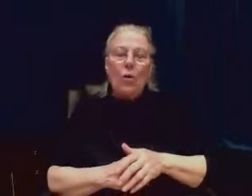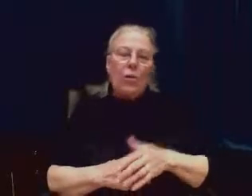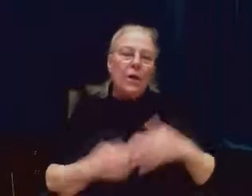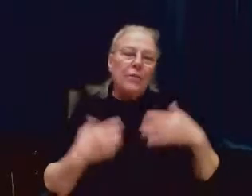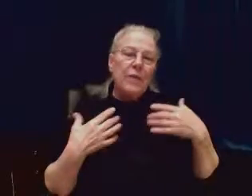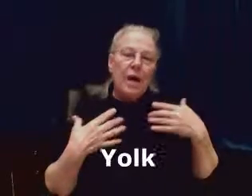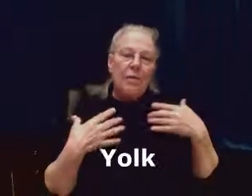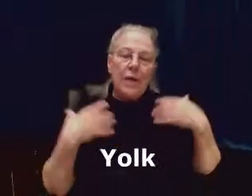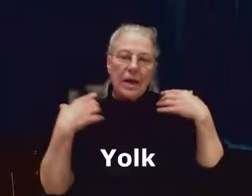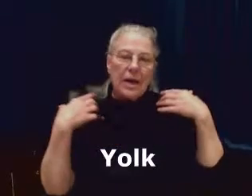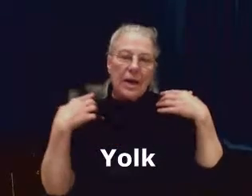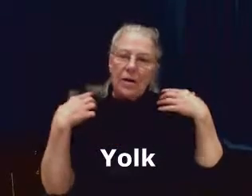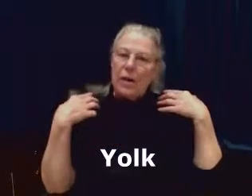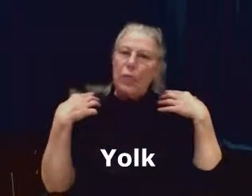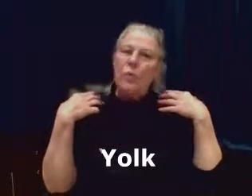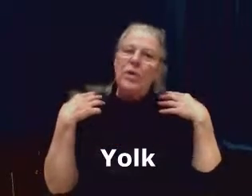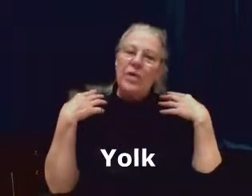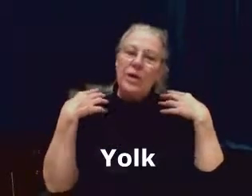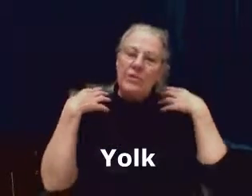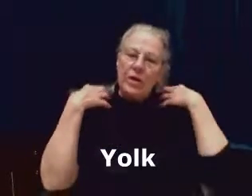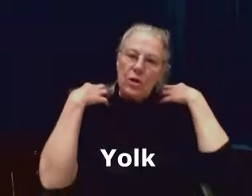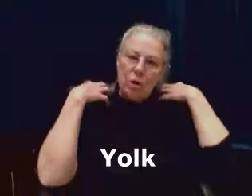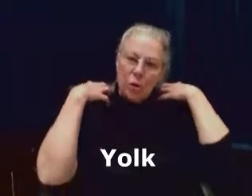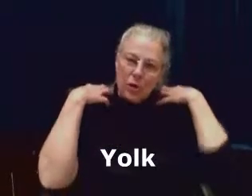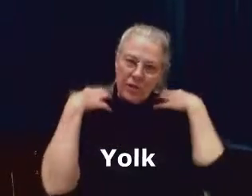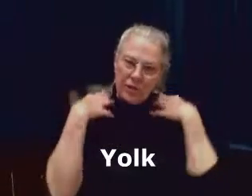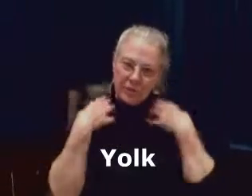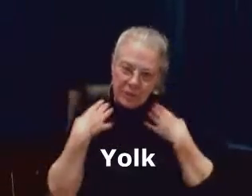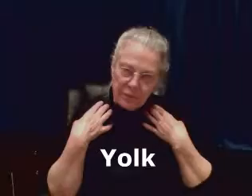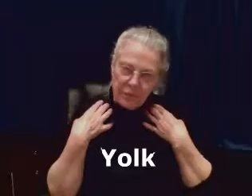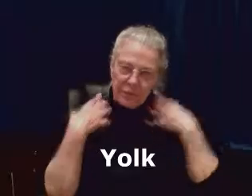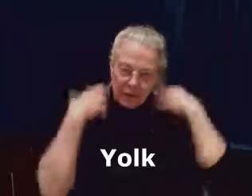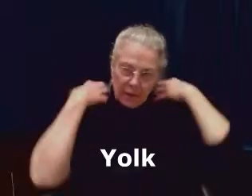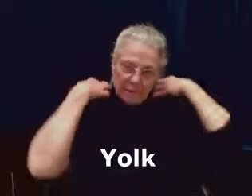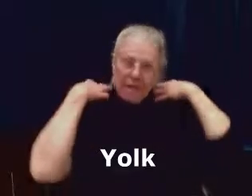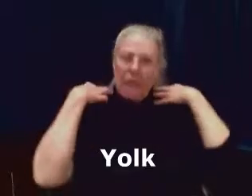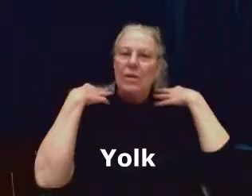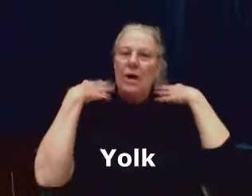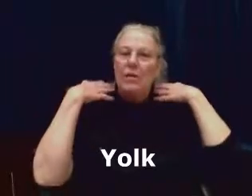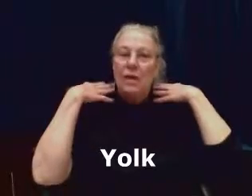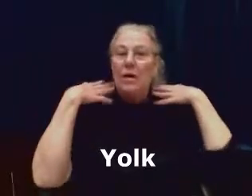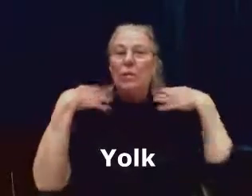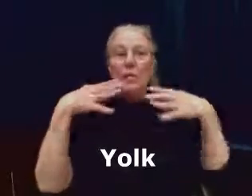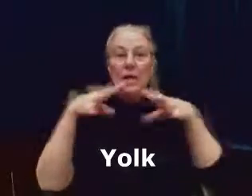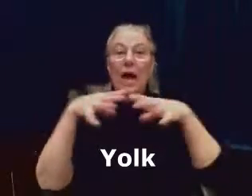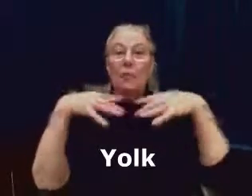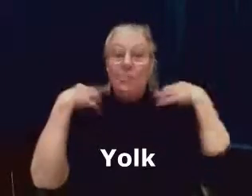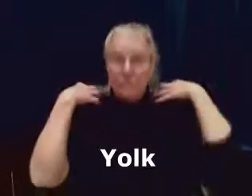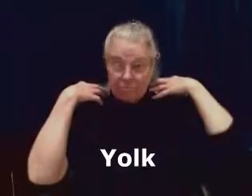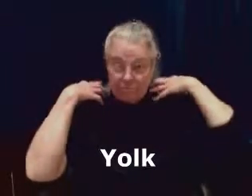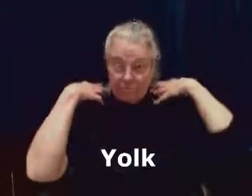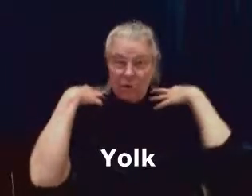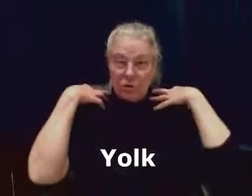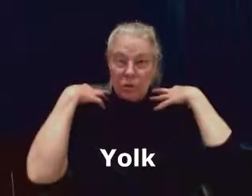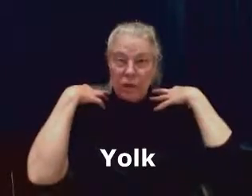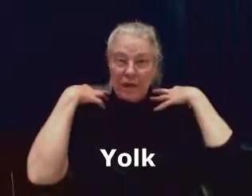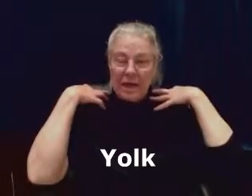Yoke. Now, again, when we think of a yoke, we think of something that comes down like when cows are joined